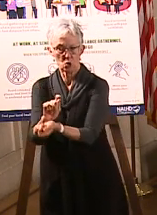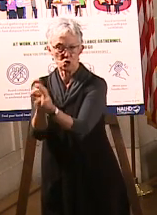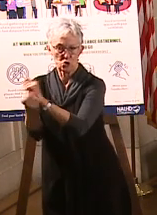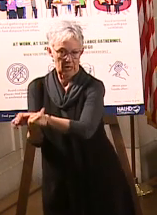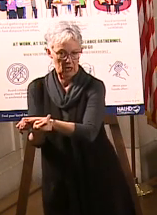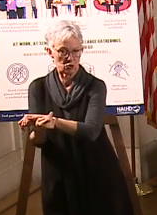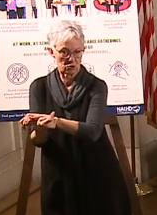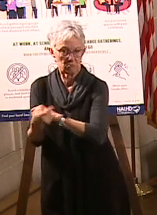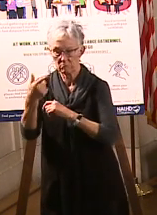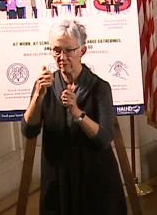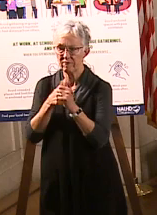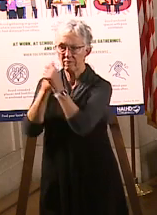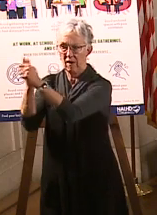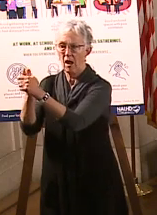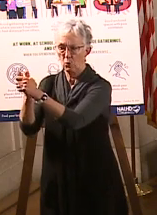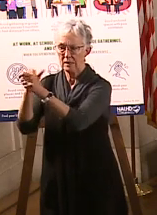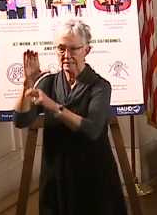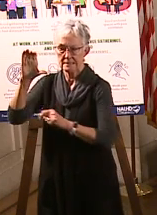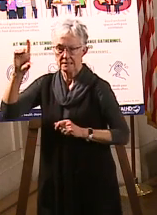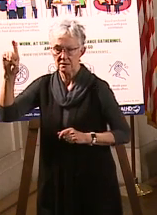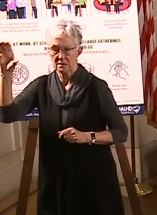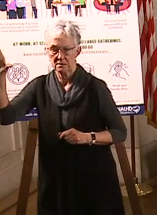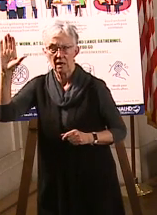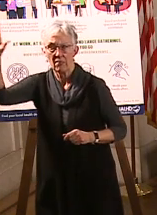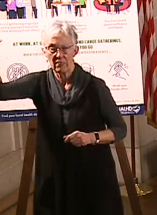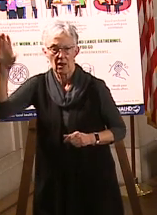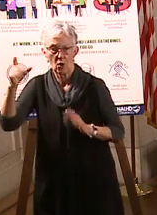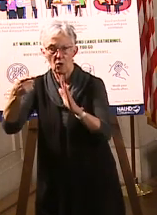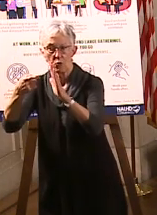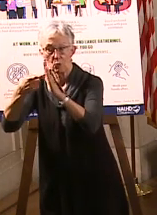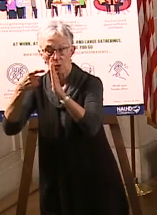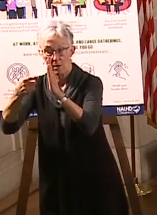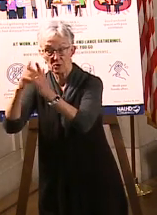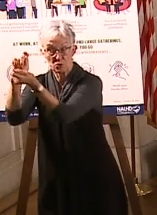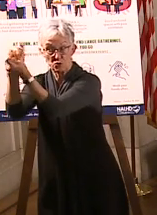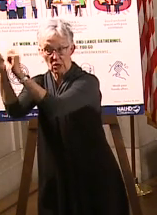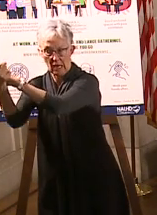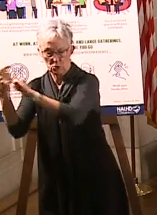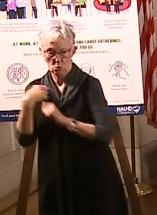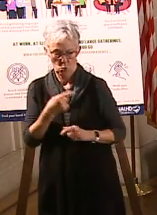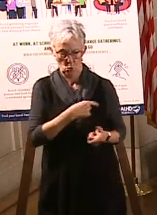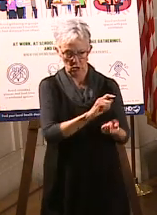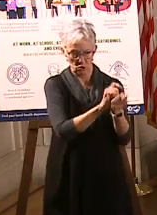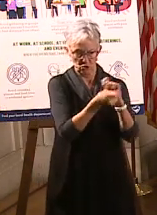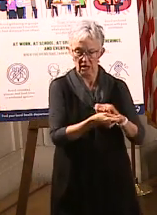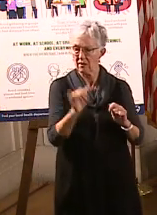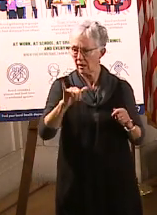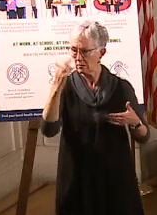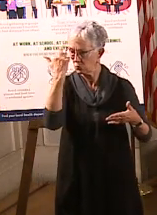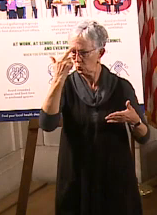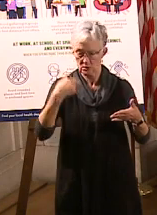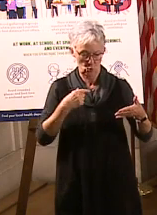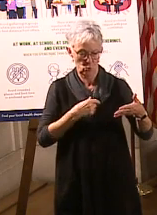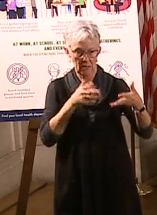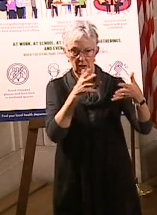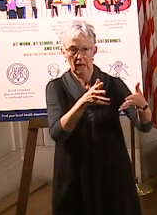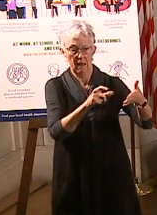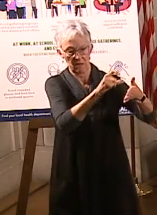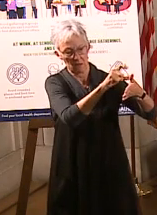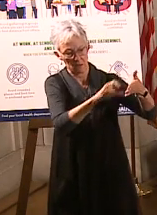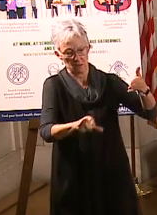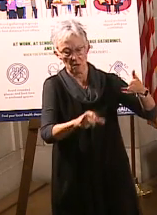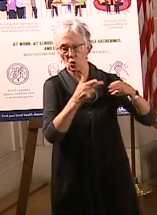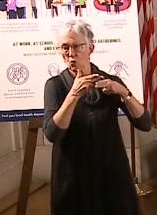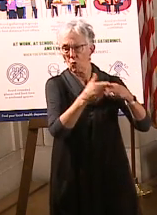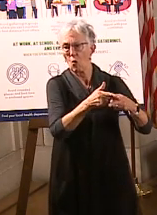75-year-old plus needs to be a priority, we moved them into tier 1 of phase 1B, so our plan changed. So the plan we